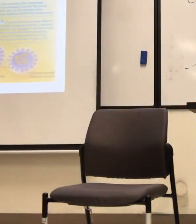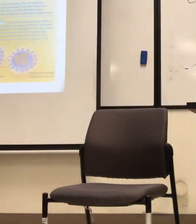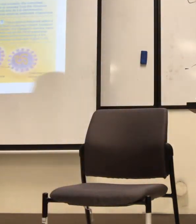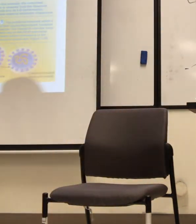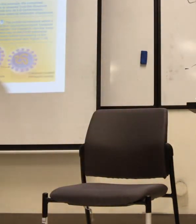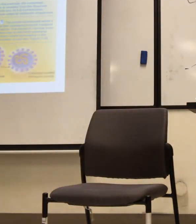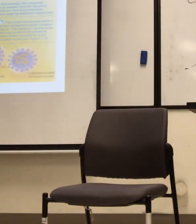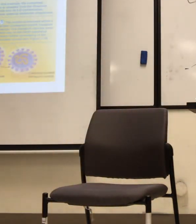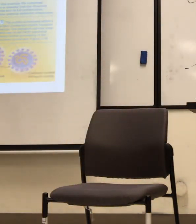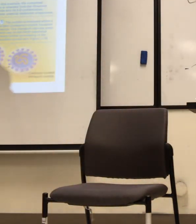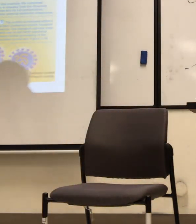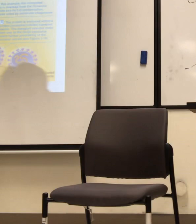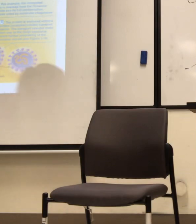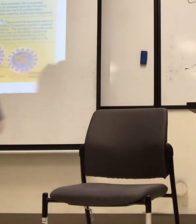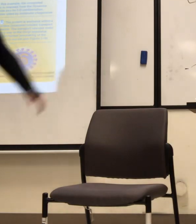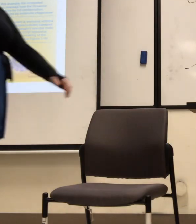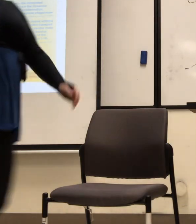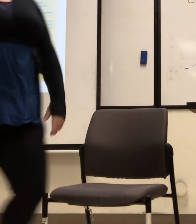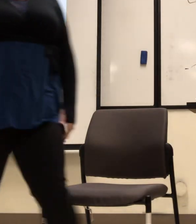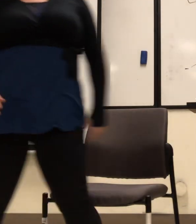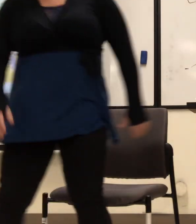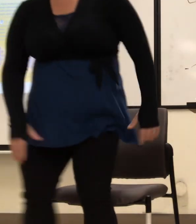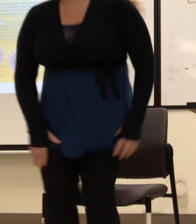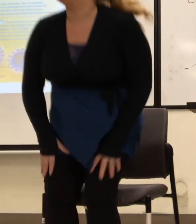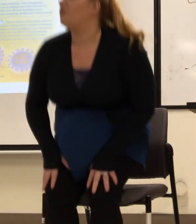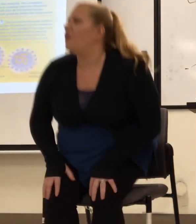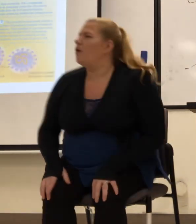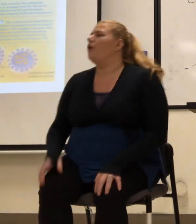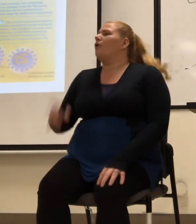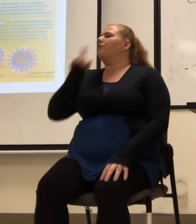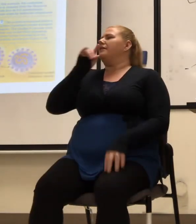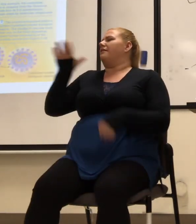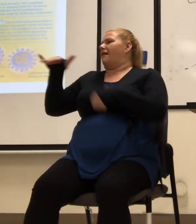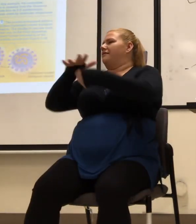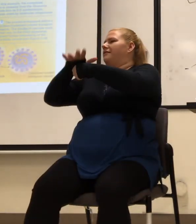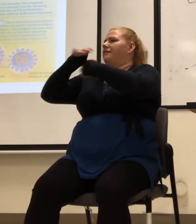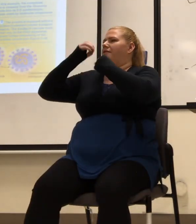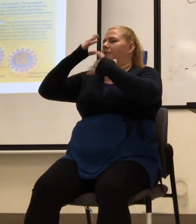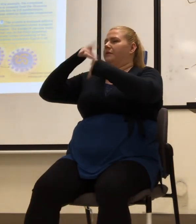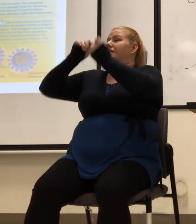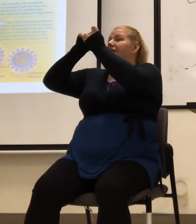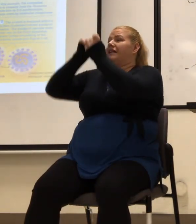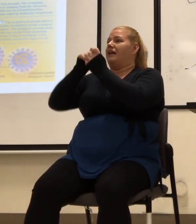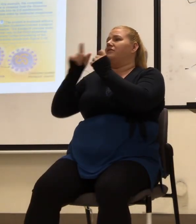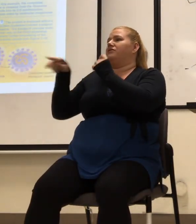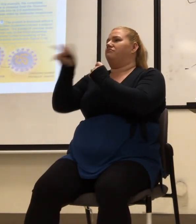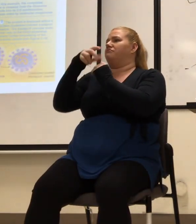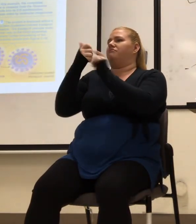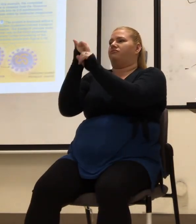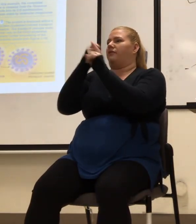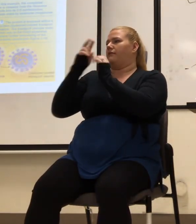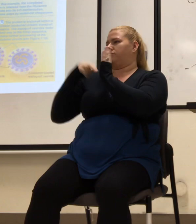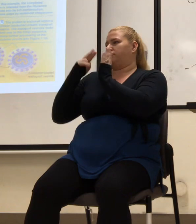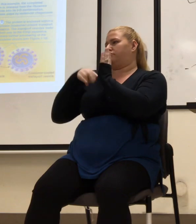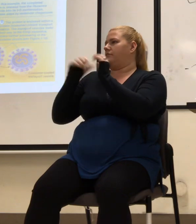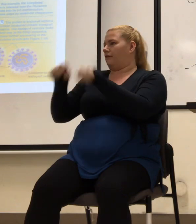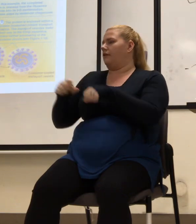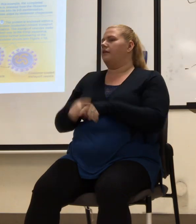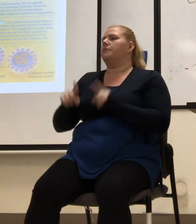And that's all I really want you to know. The details of which you could read for yourself. But just how does it get in there, the